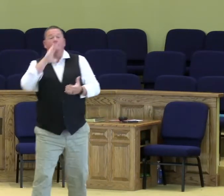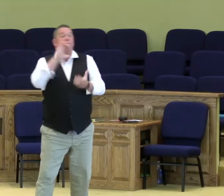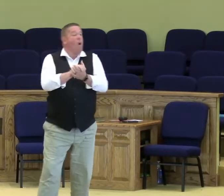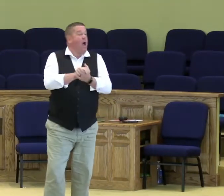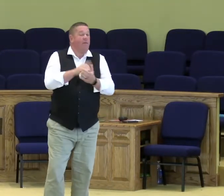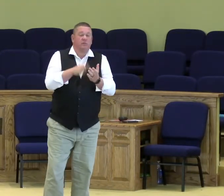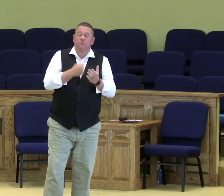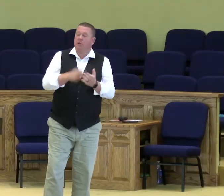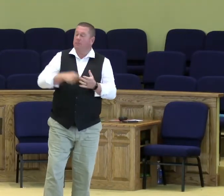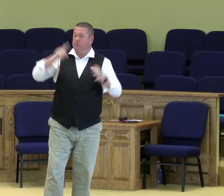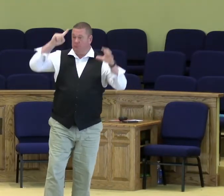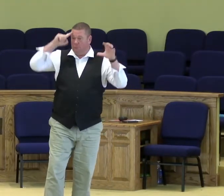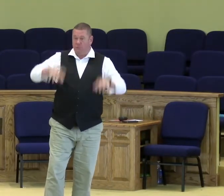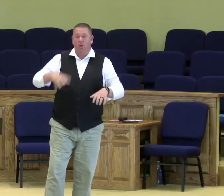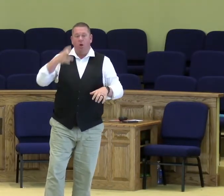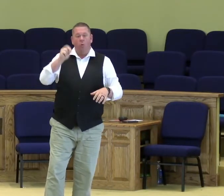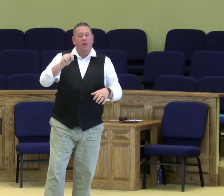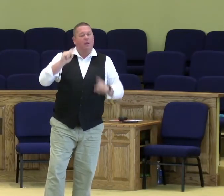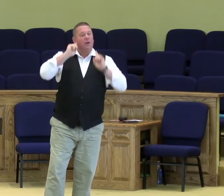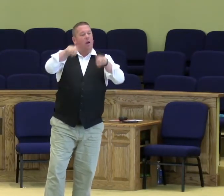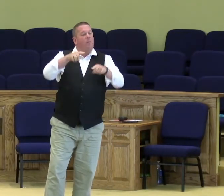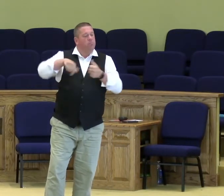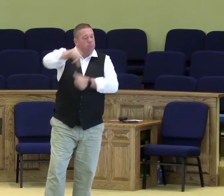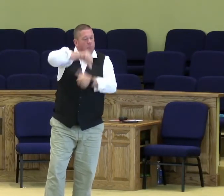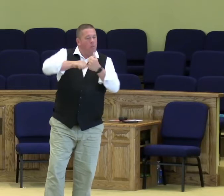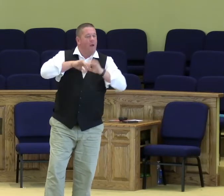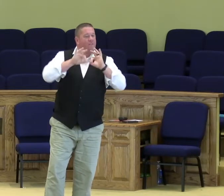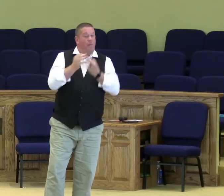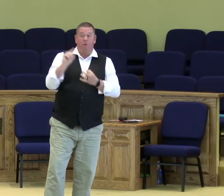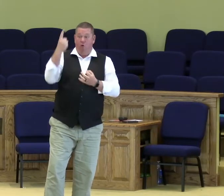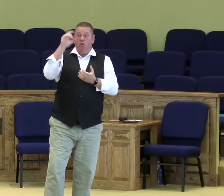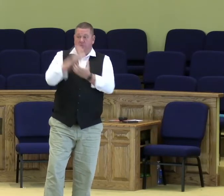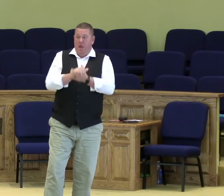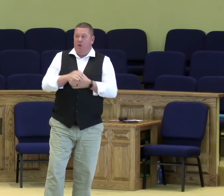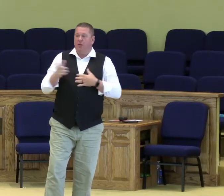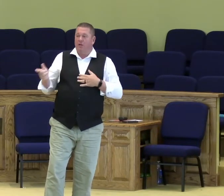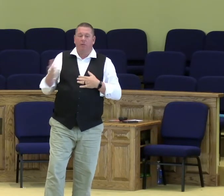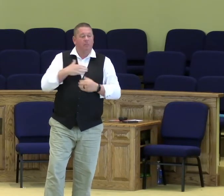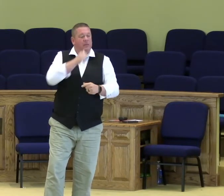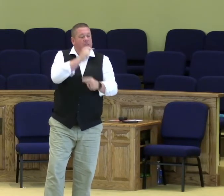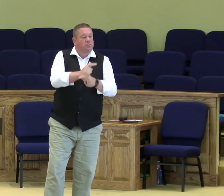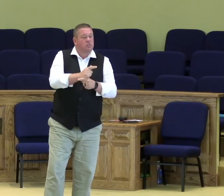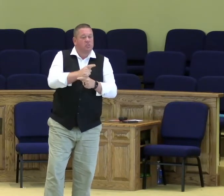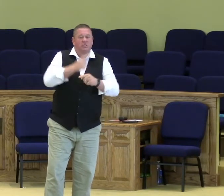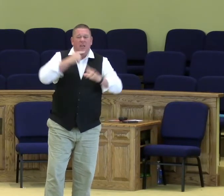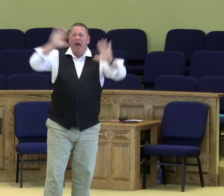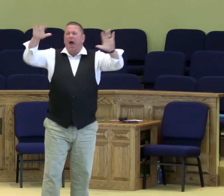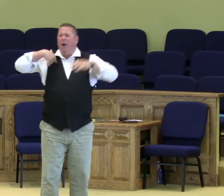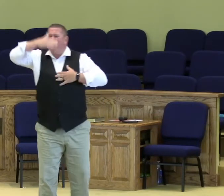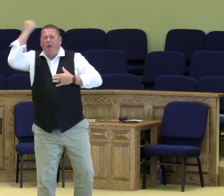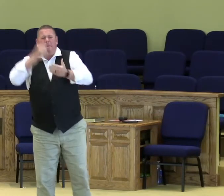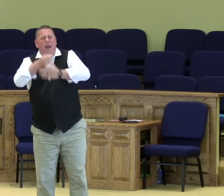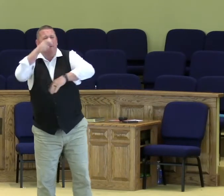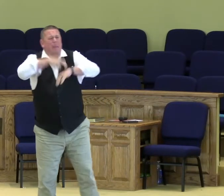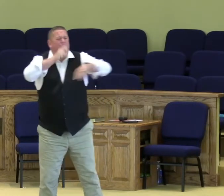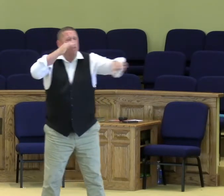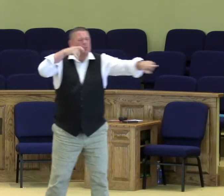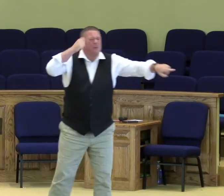But my wife sometimes, she's shocked when we would go to family gatherings when we were first married. My sister would say, oh, I forgot to buy, you know,